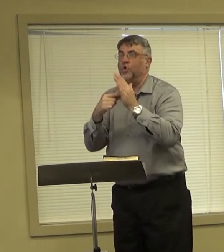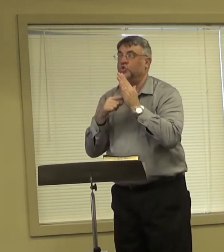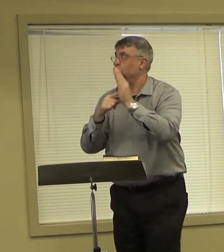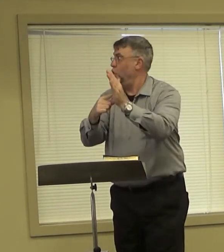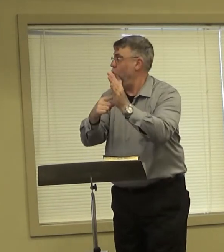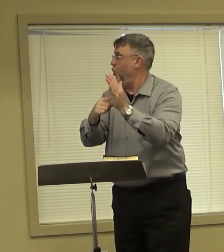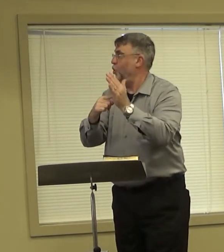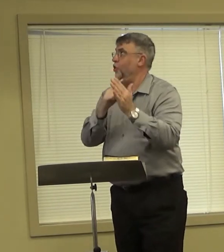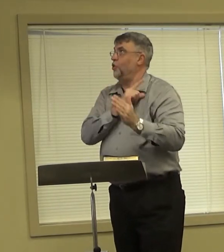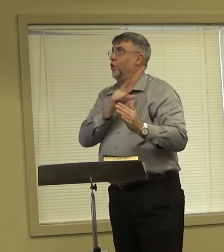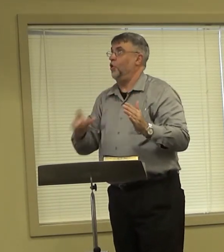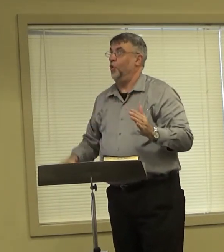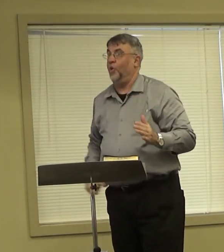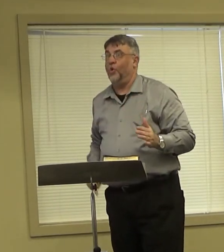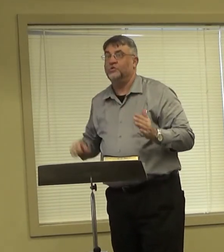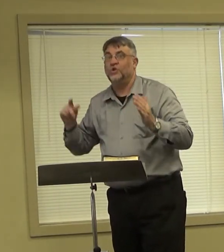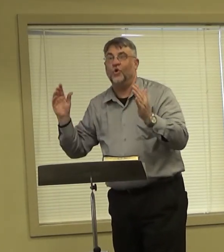But we all show the Lord's glory.